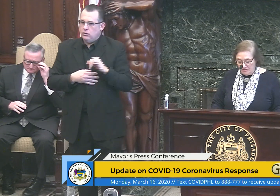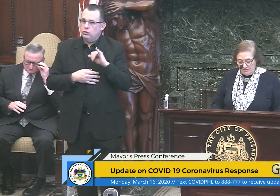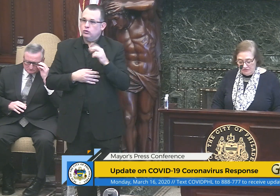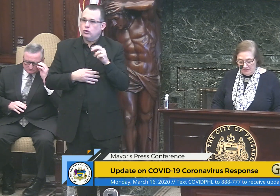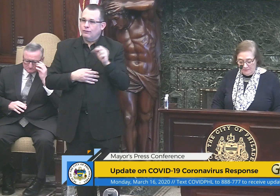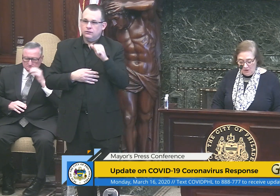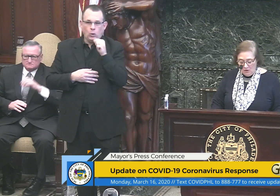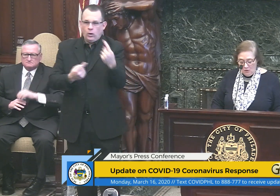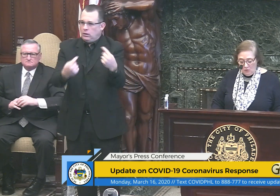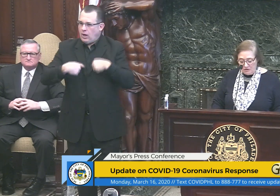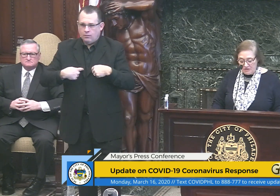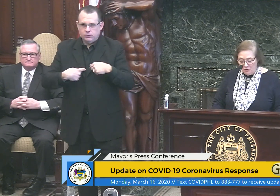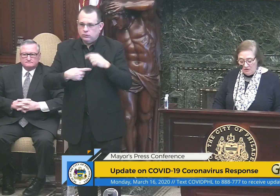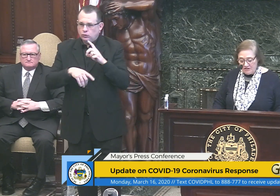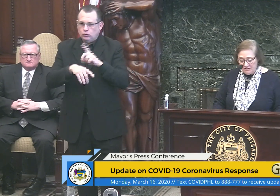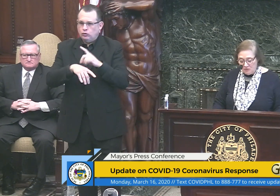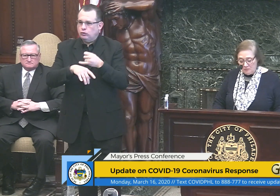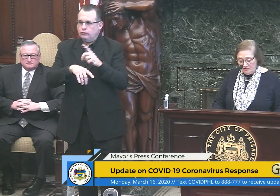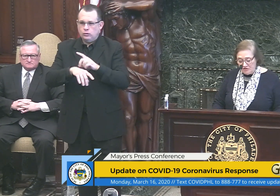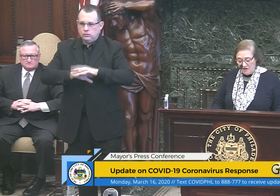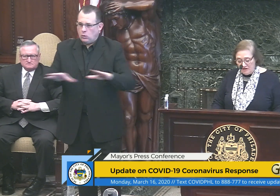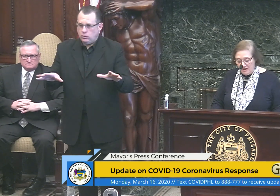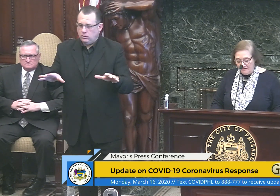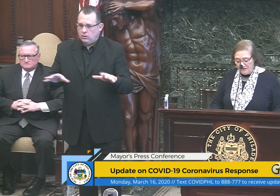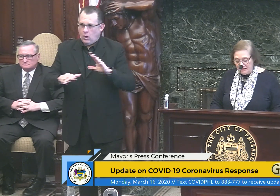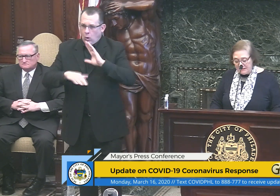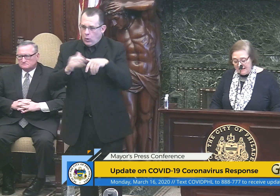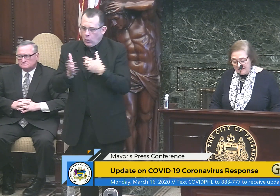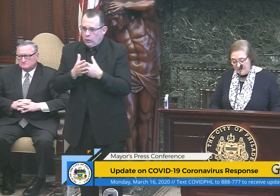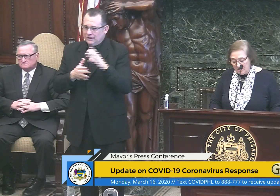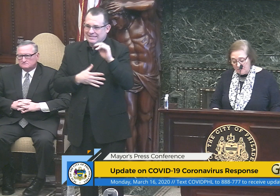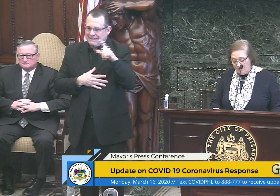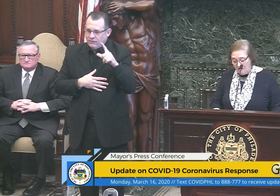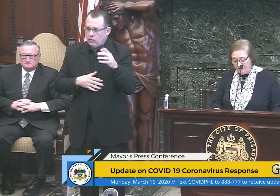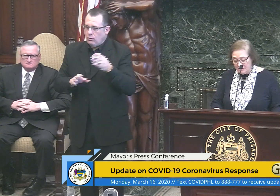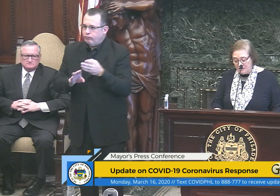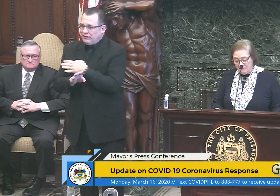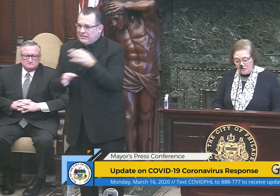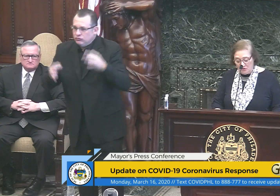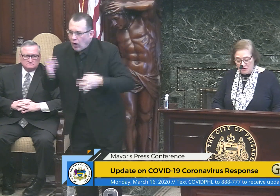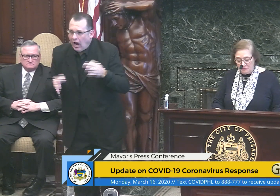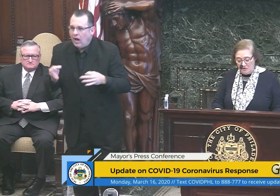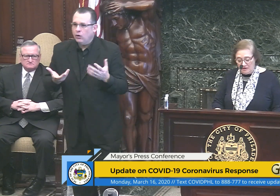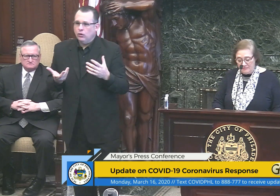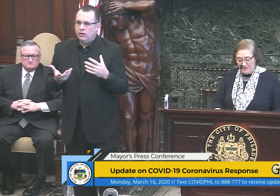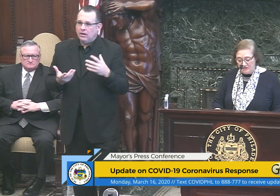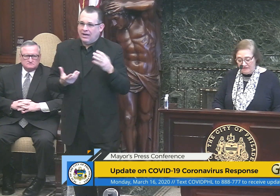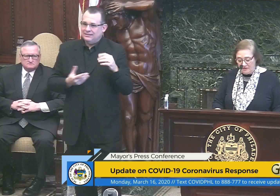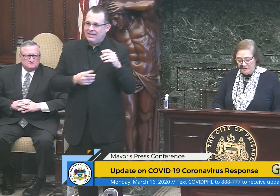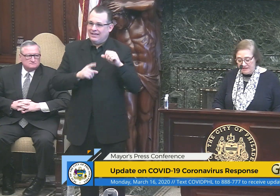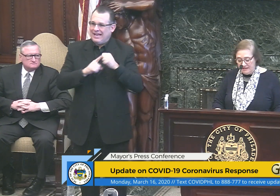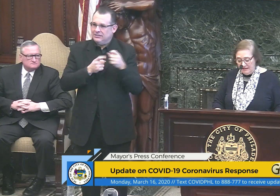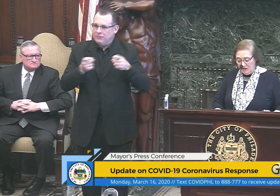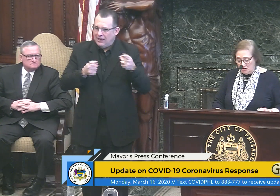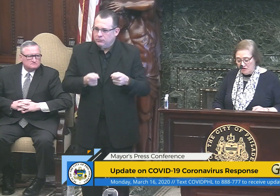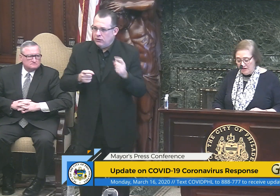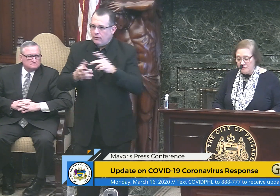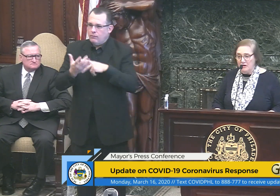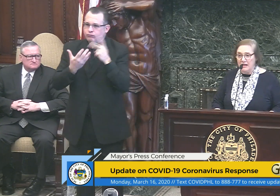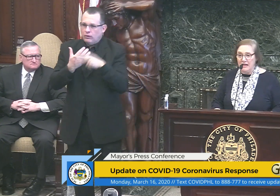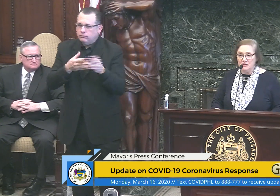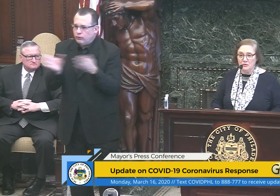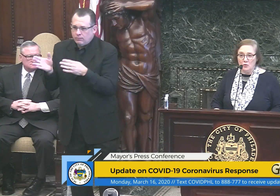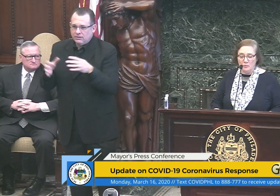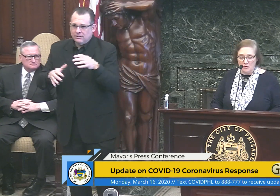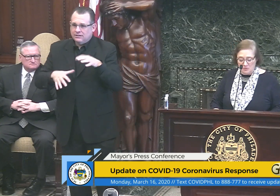for jury duty. All civil pretrial conferences, case management conferences, diversion programs, discovery lists, and trials